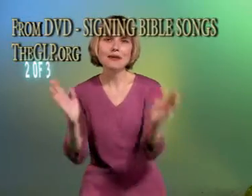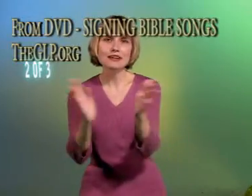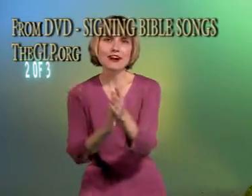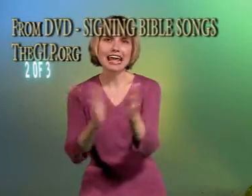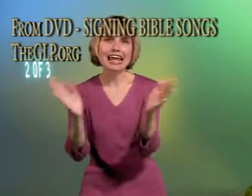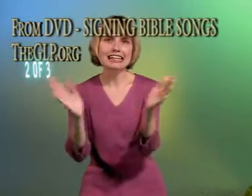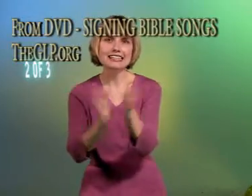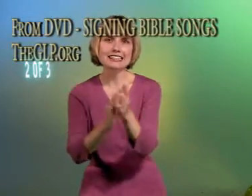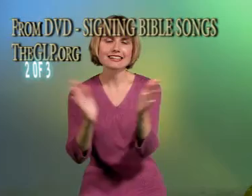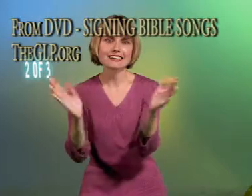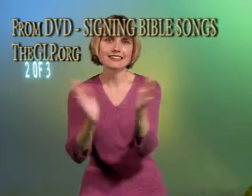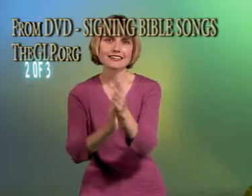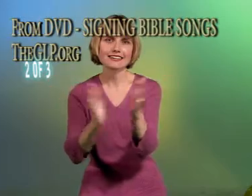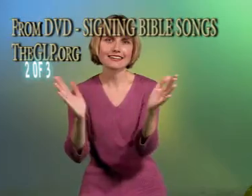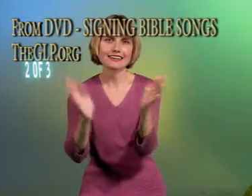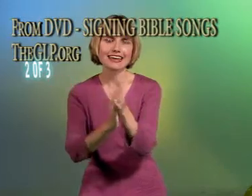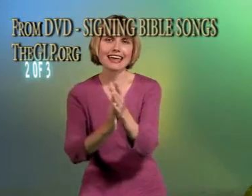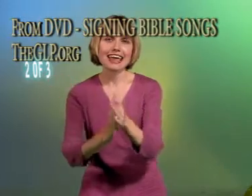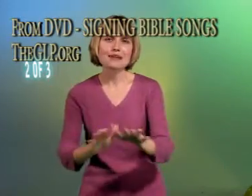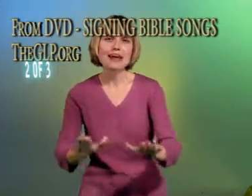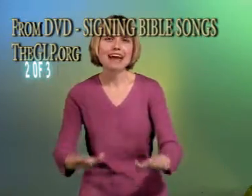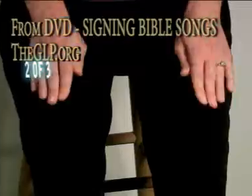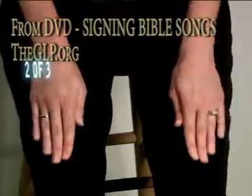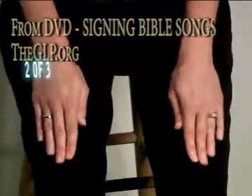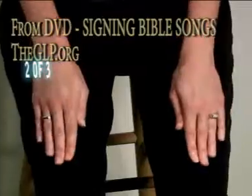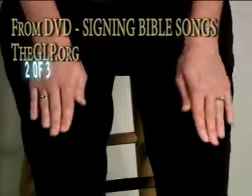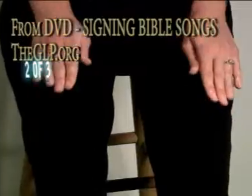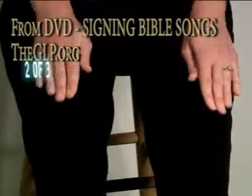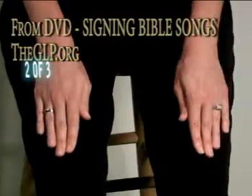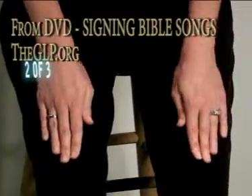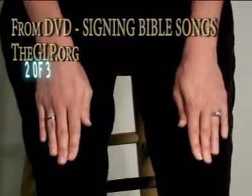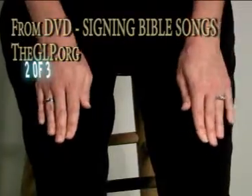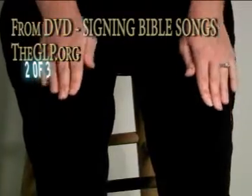clapping our hands, and patting our knees.